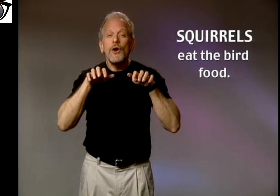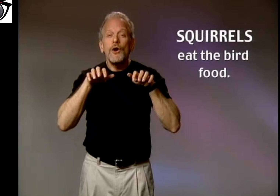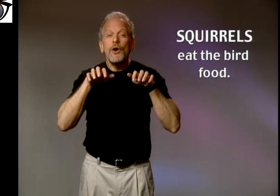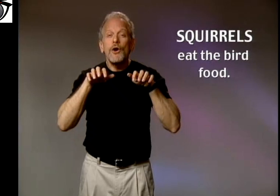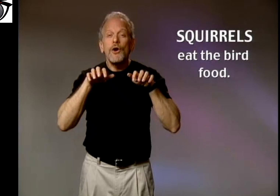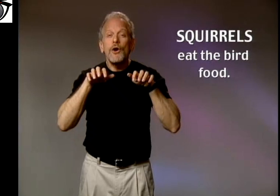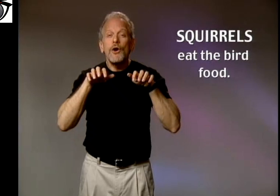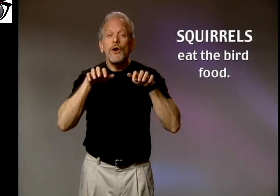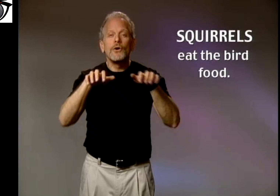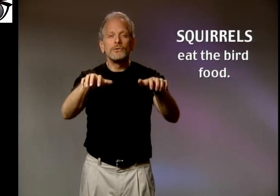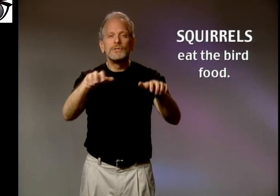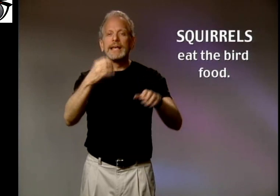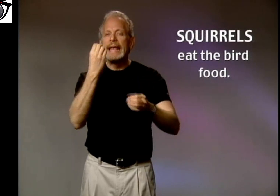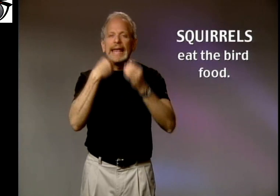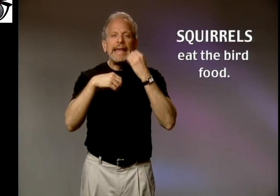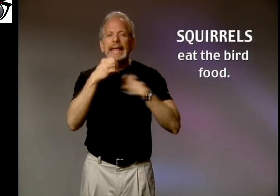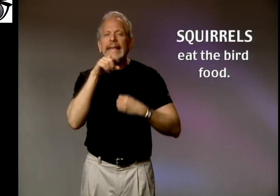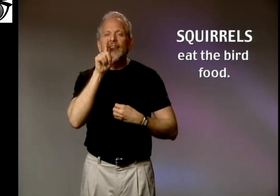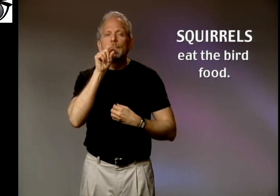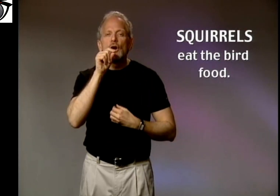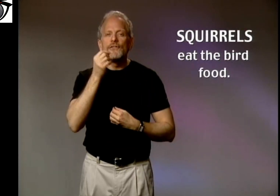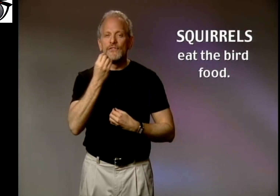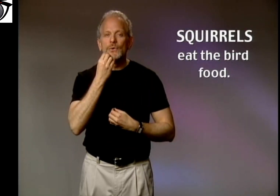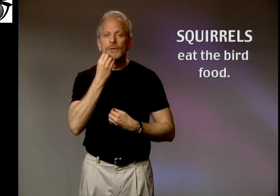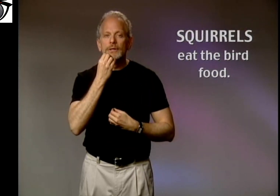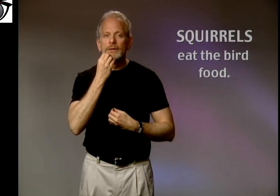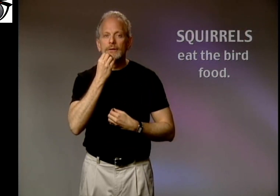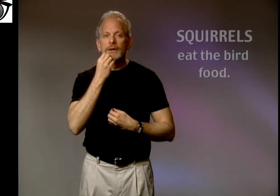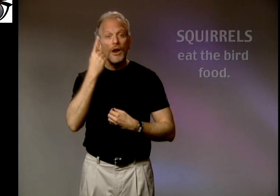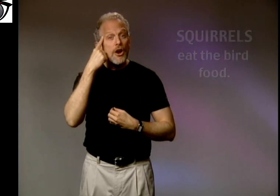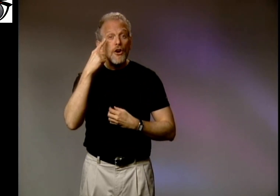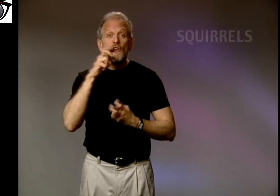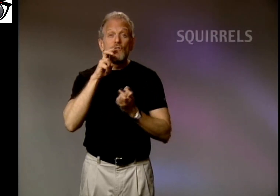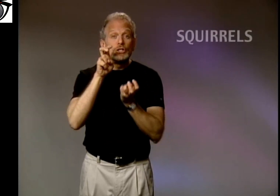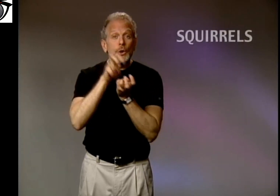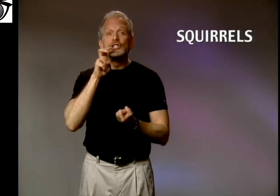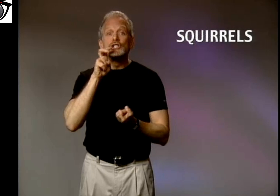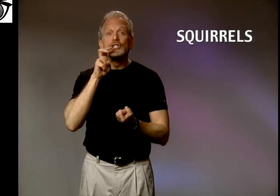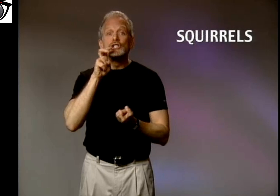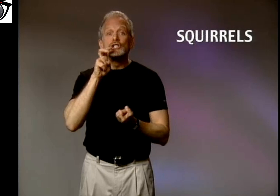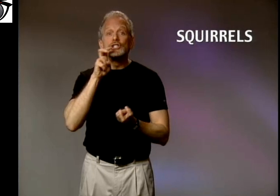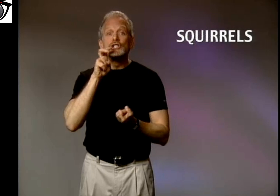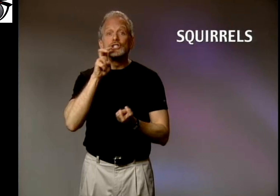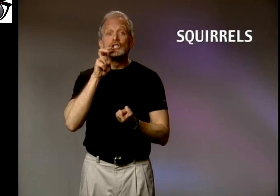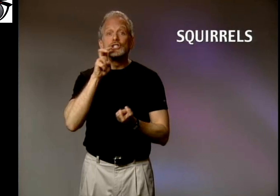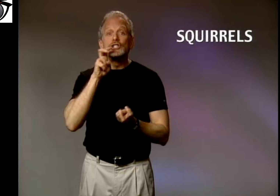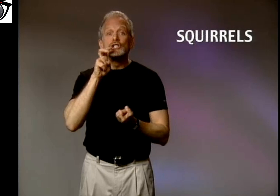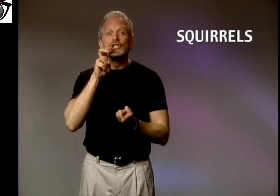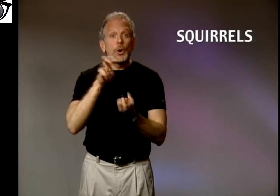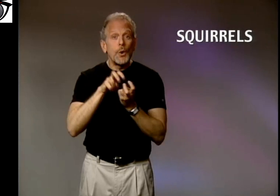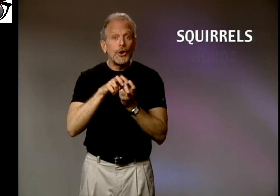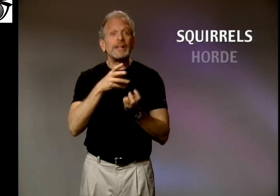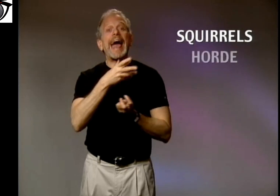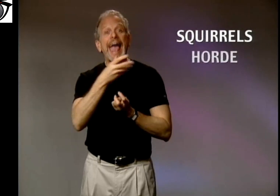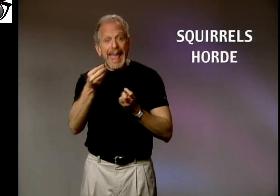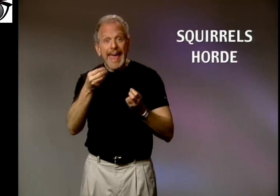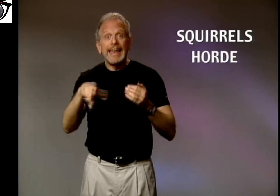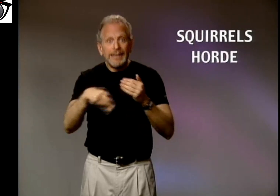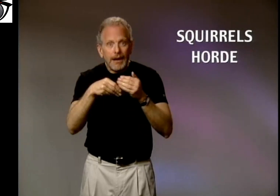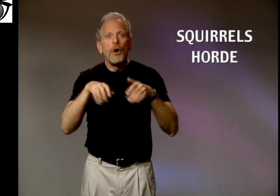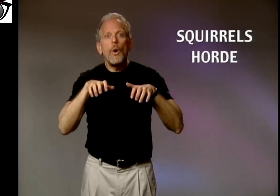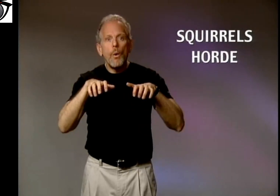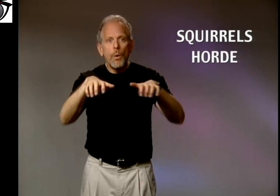sentence. Squirrels eat the bird food. For squirrels, I signed